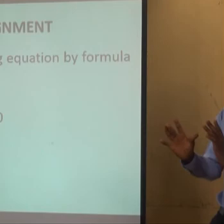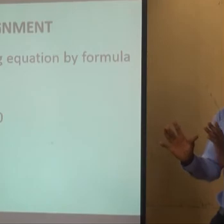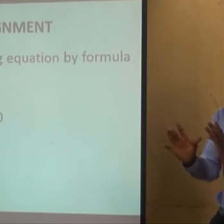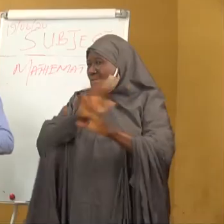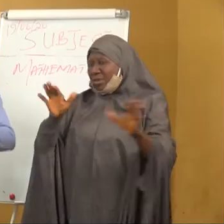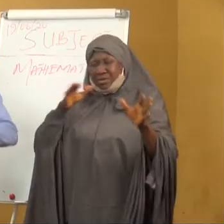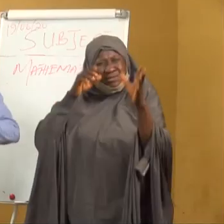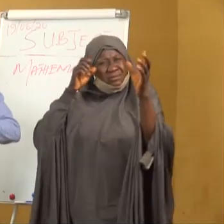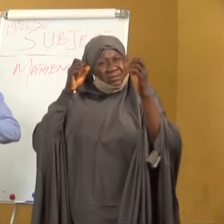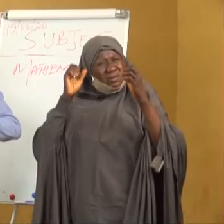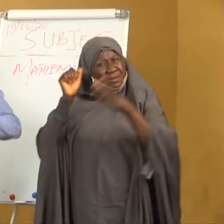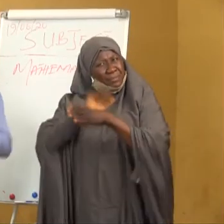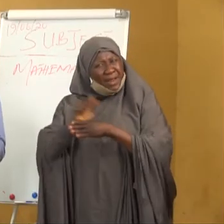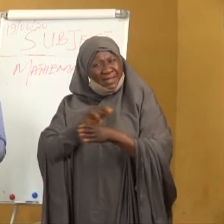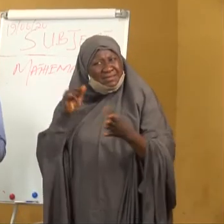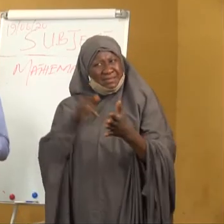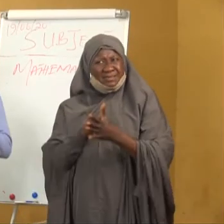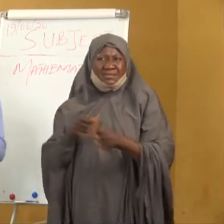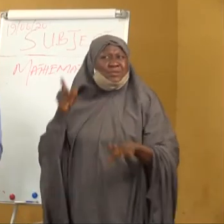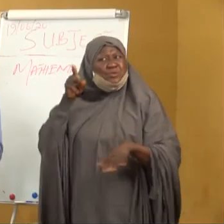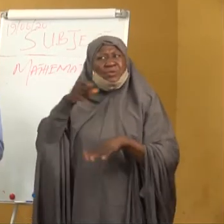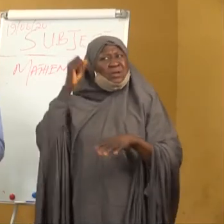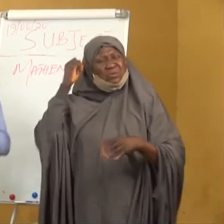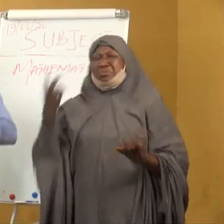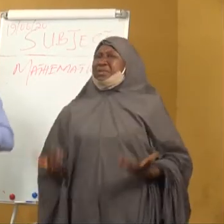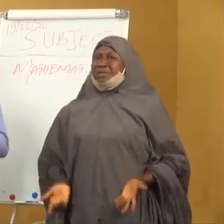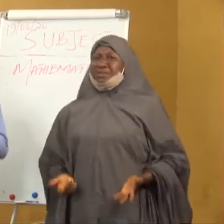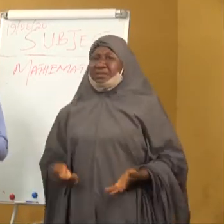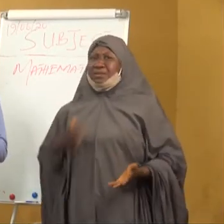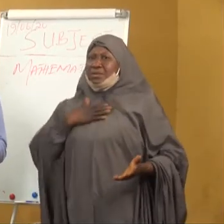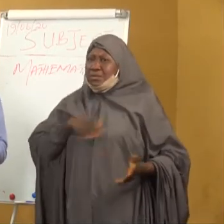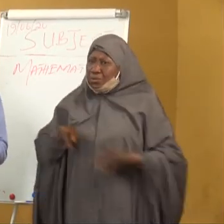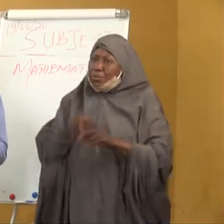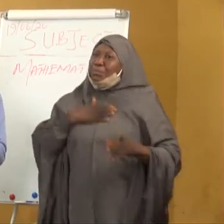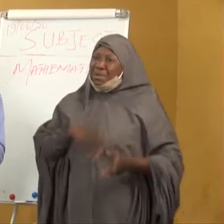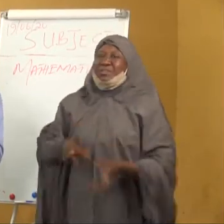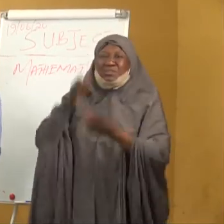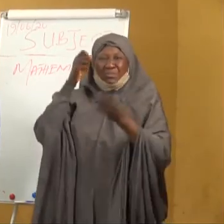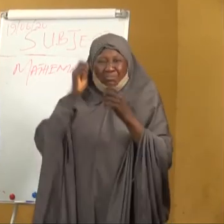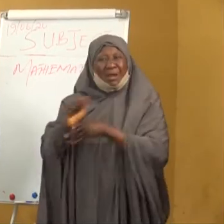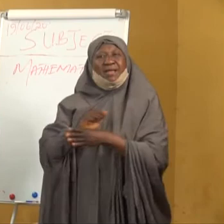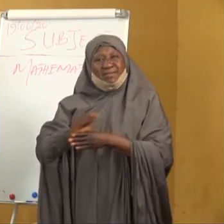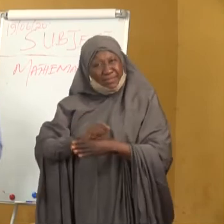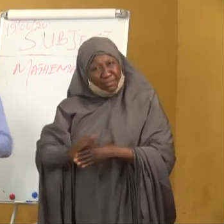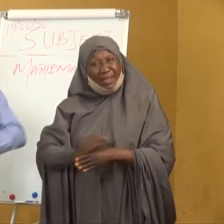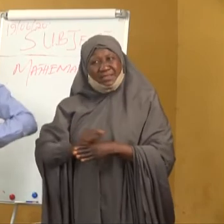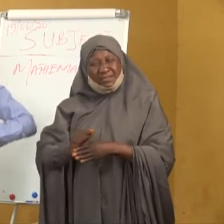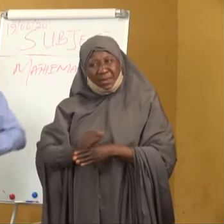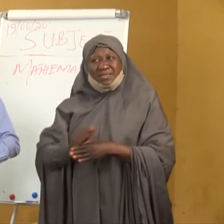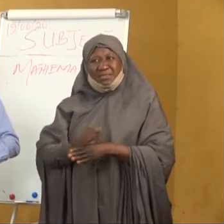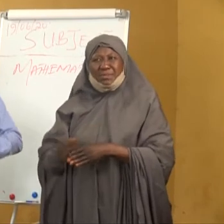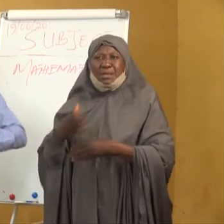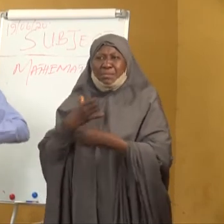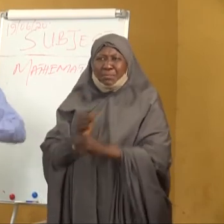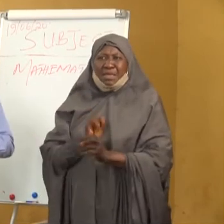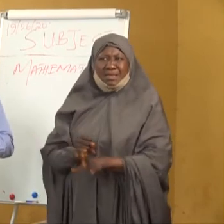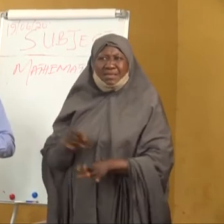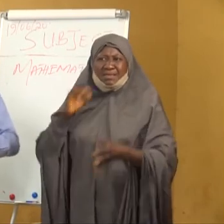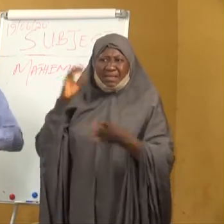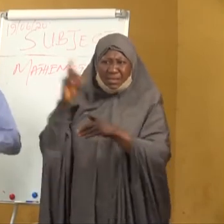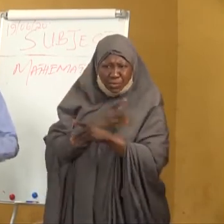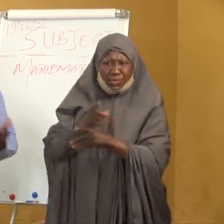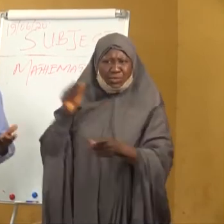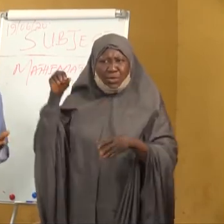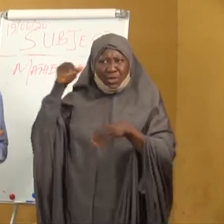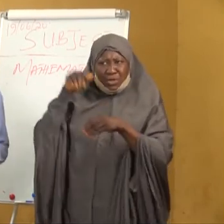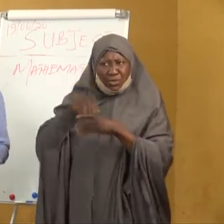there is no way you can excel. There is no way you can understand mathematics as expected. So make it a point of duty